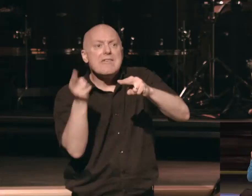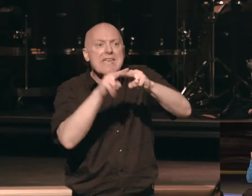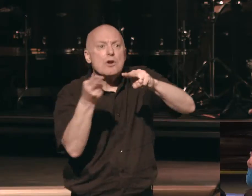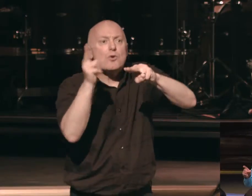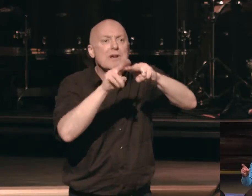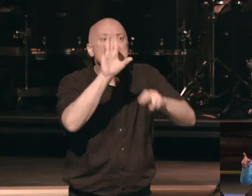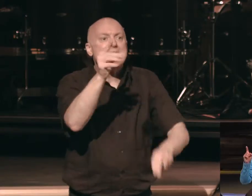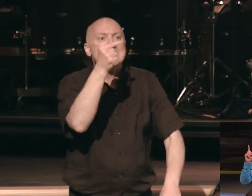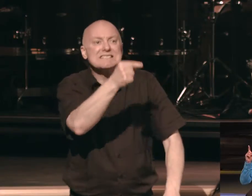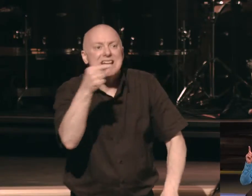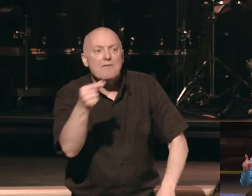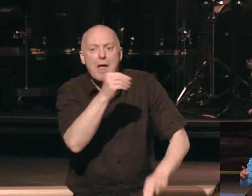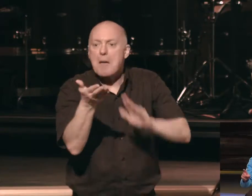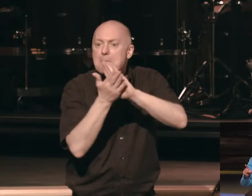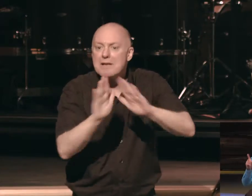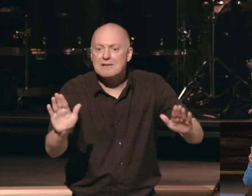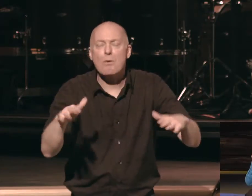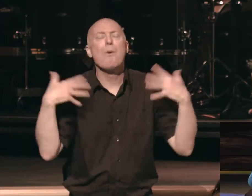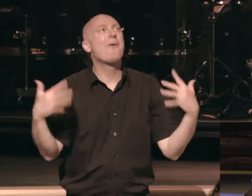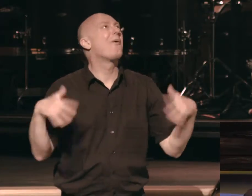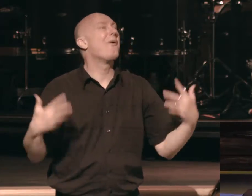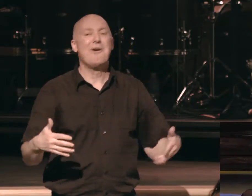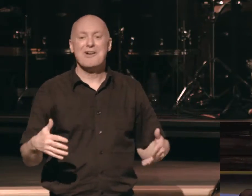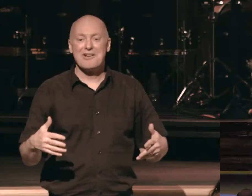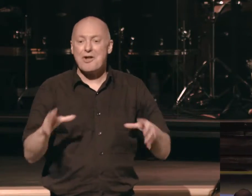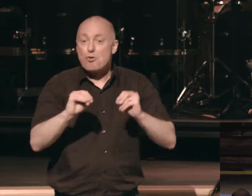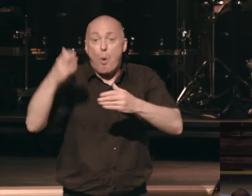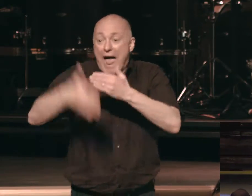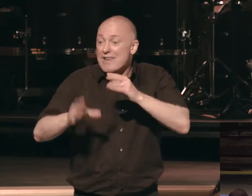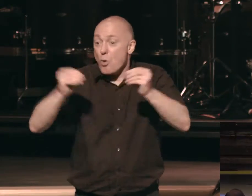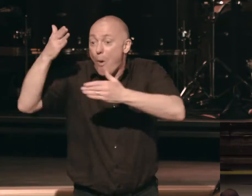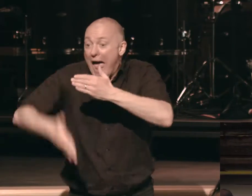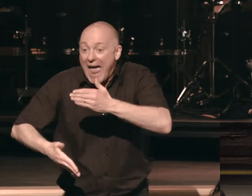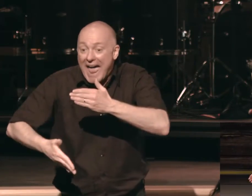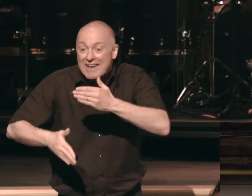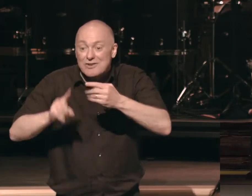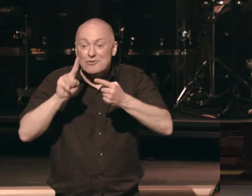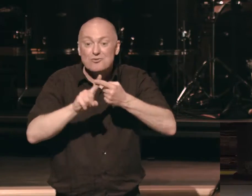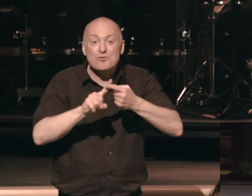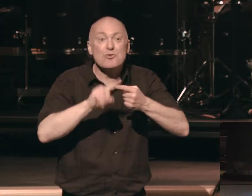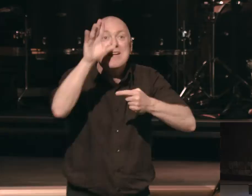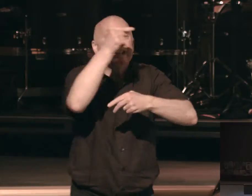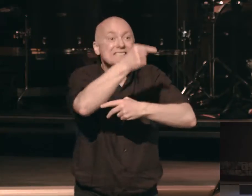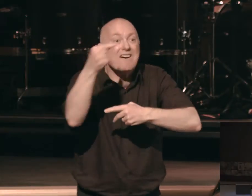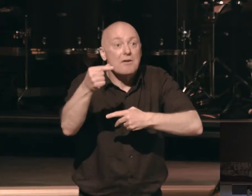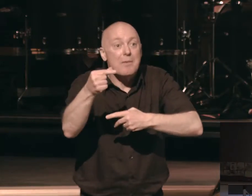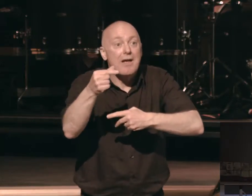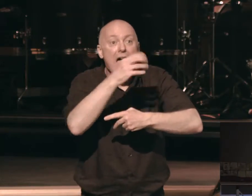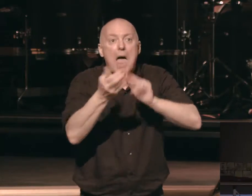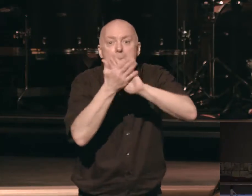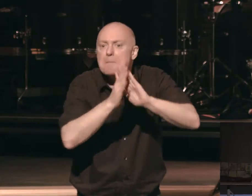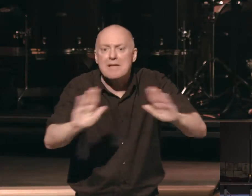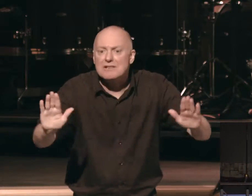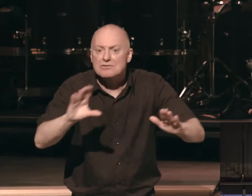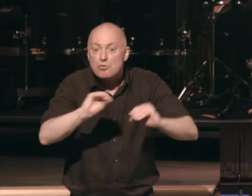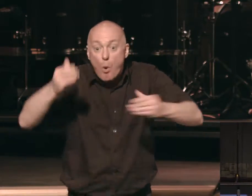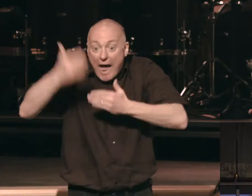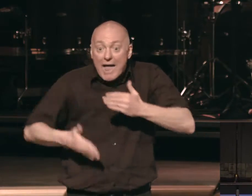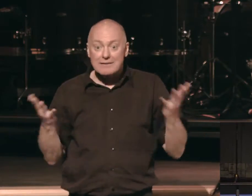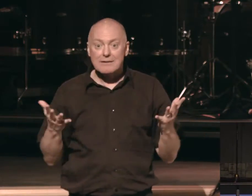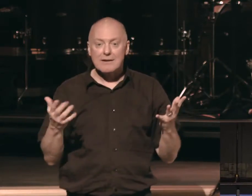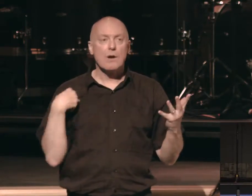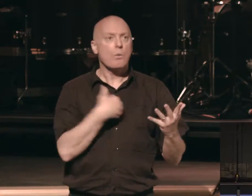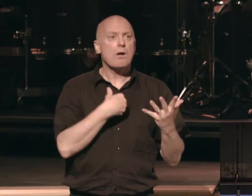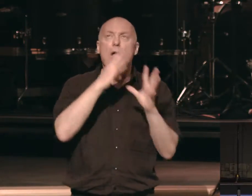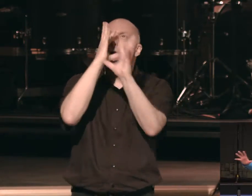says, and the increase of his government and of peace. That's so great. There will be no end. There'll be no end to the increase of his government and of